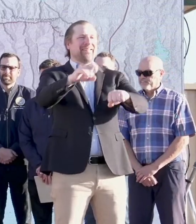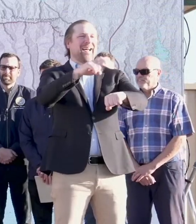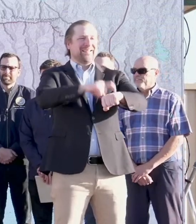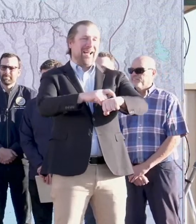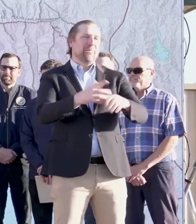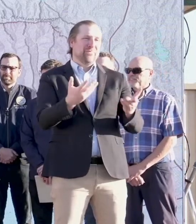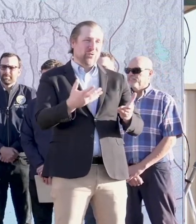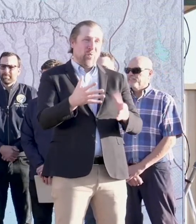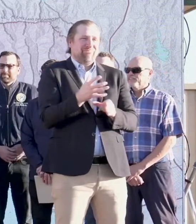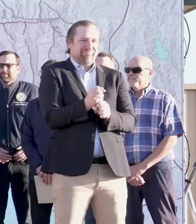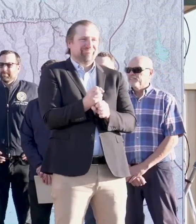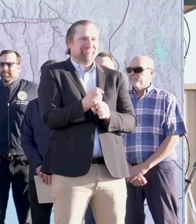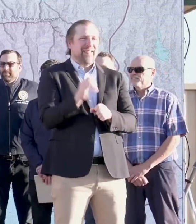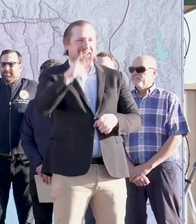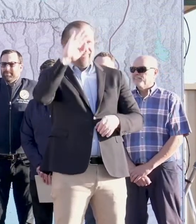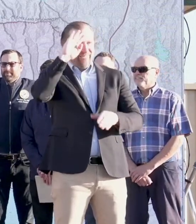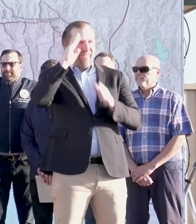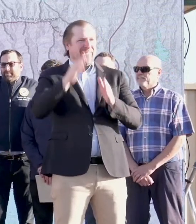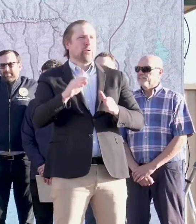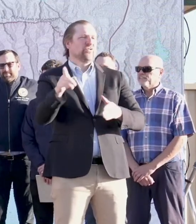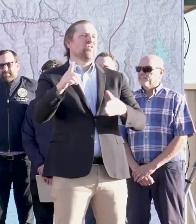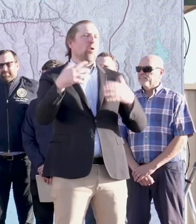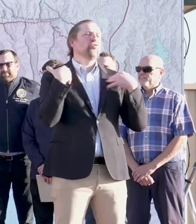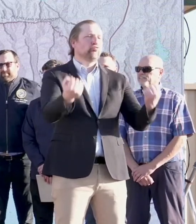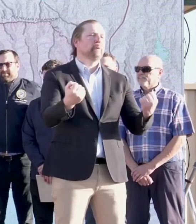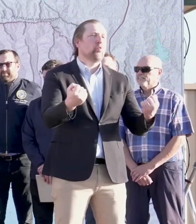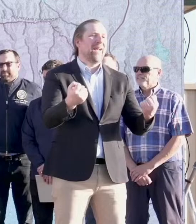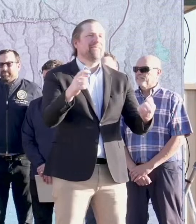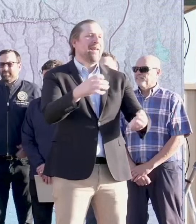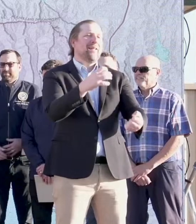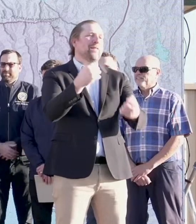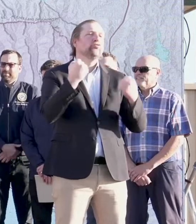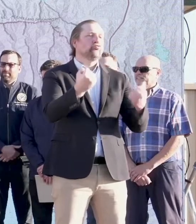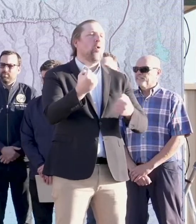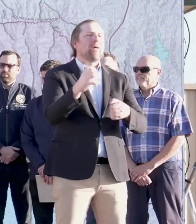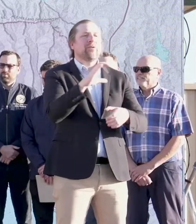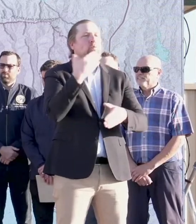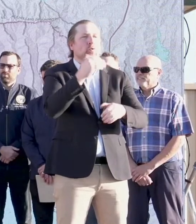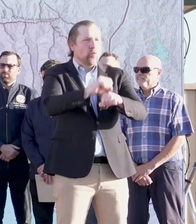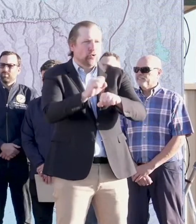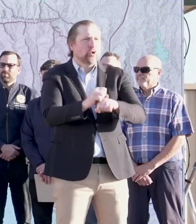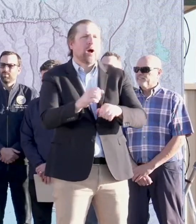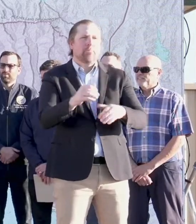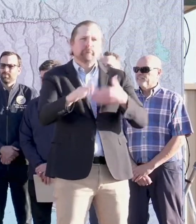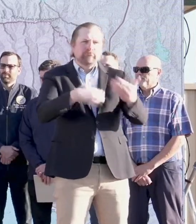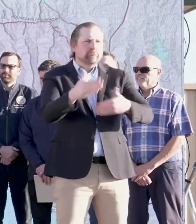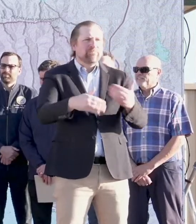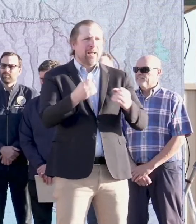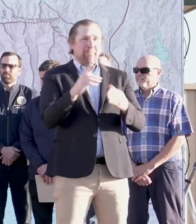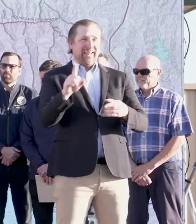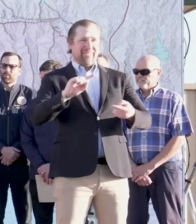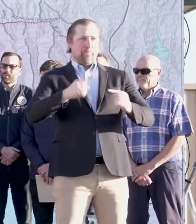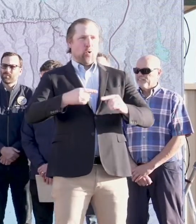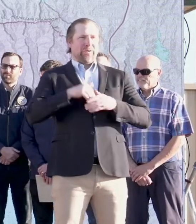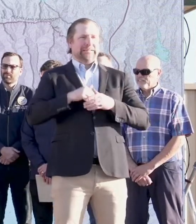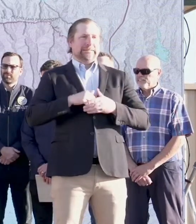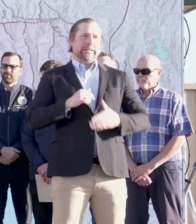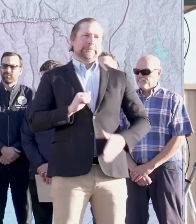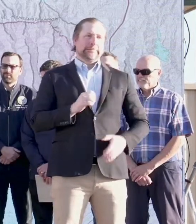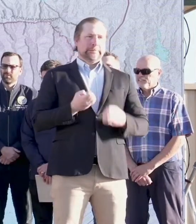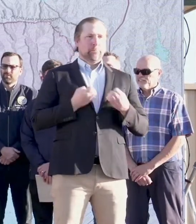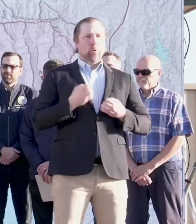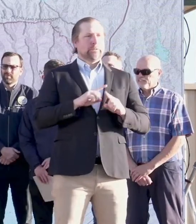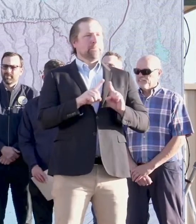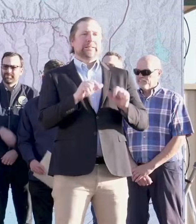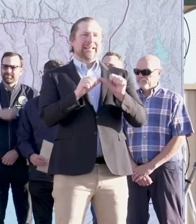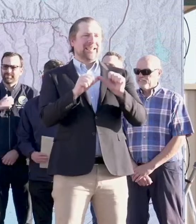nutshell, firefighters are resilient, and they're doing a good job, but a lot of them are hurting inside. They're going to continue